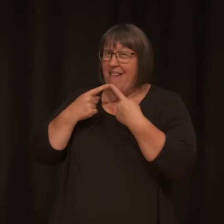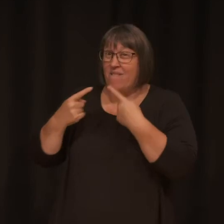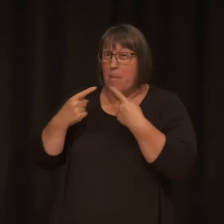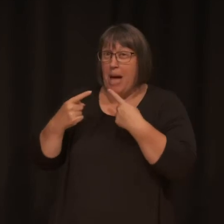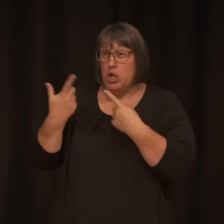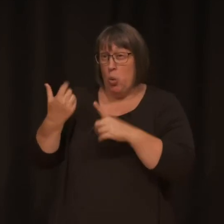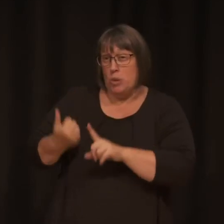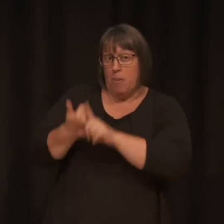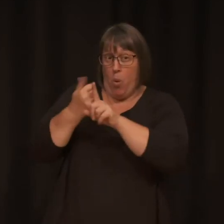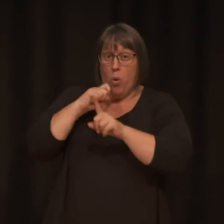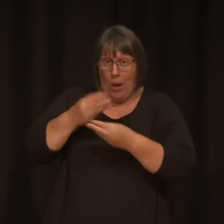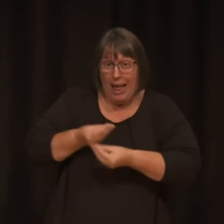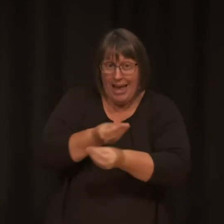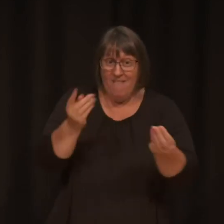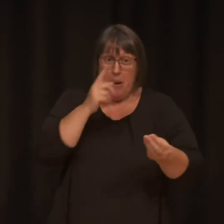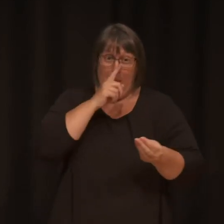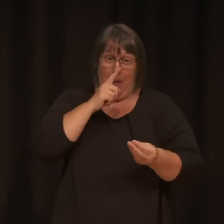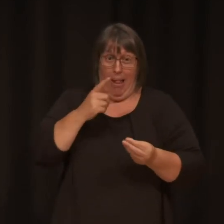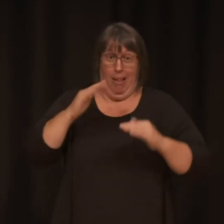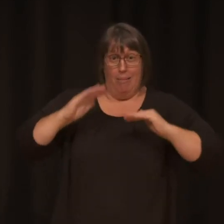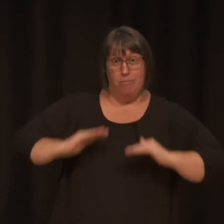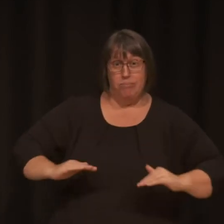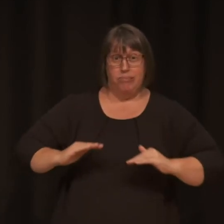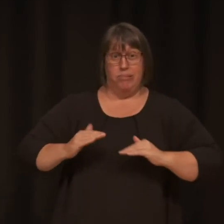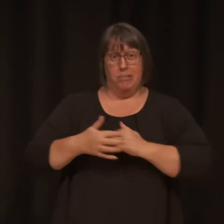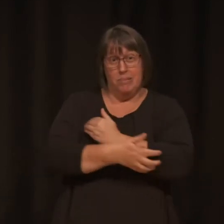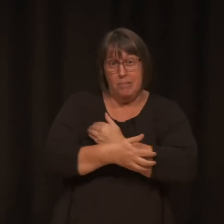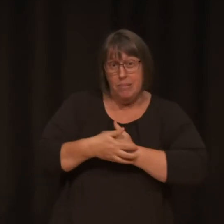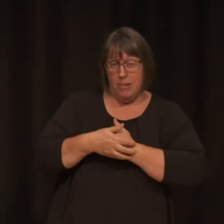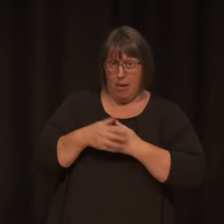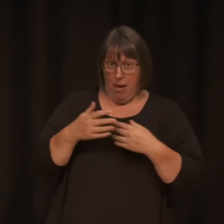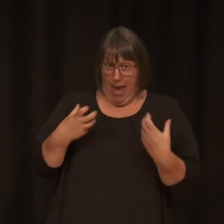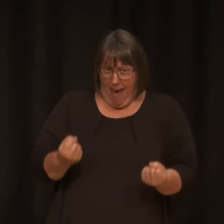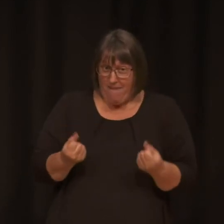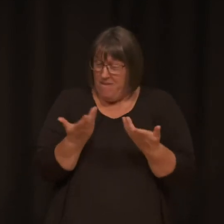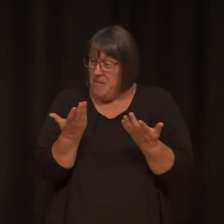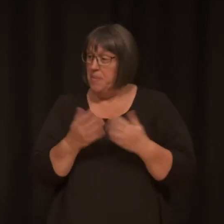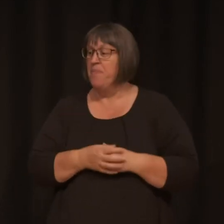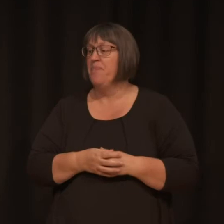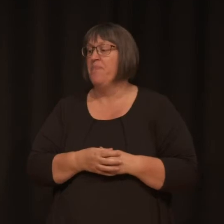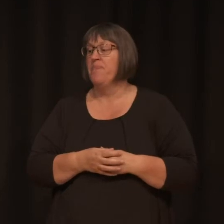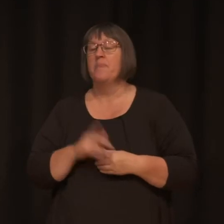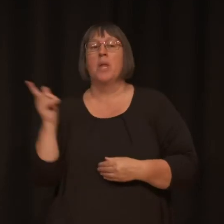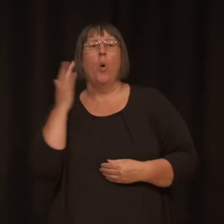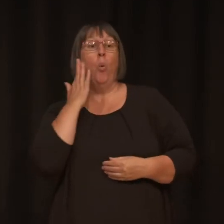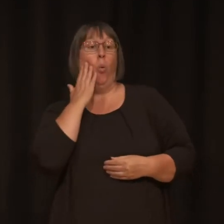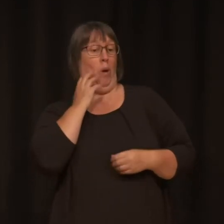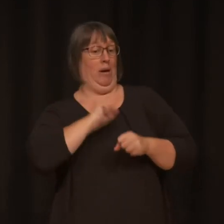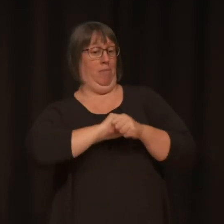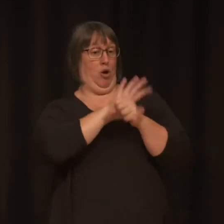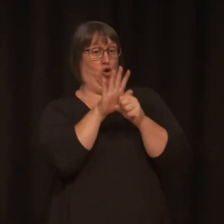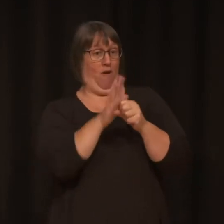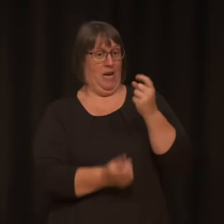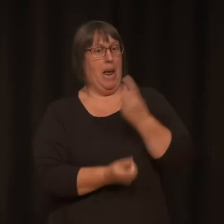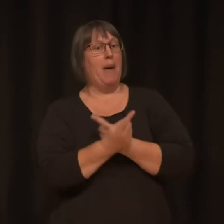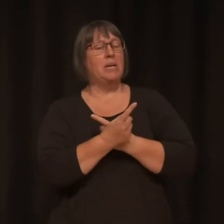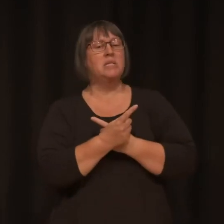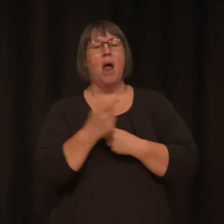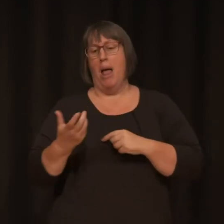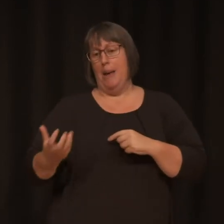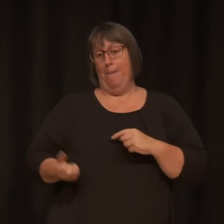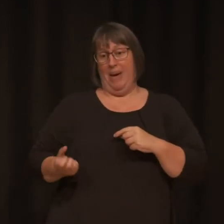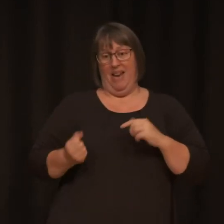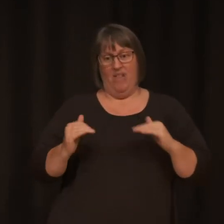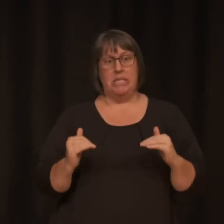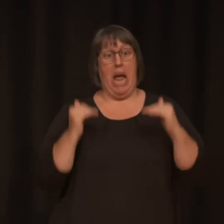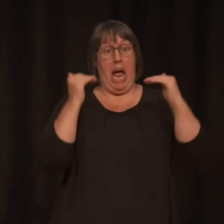Look, as we've already, as I've always said, what we did immediately when COVID hit, lifting general benefit